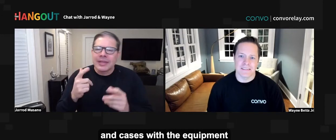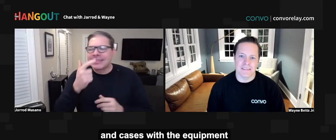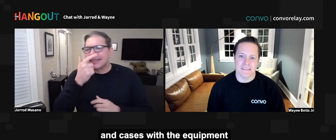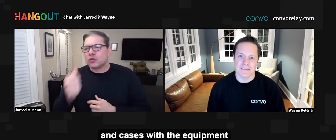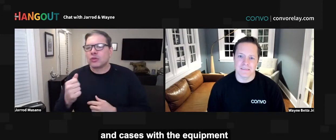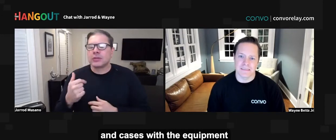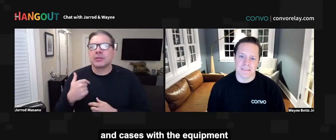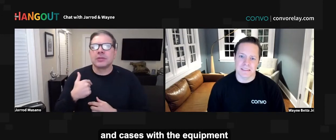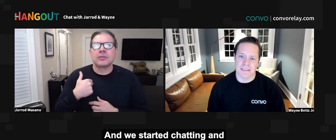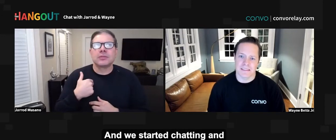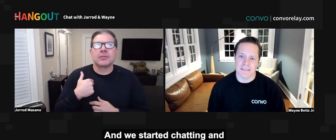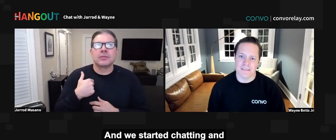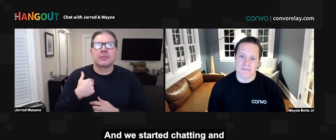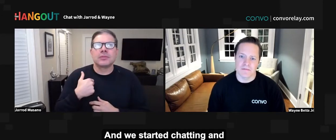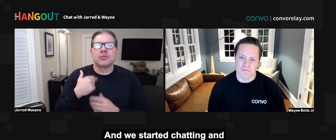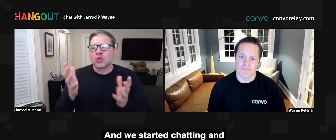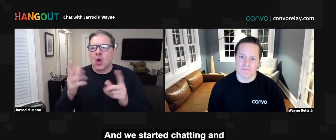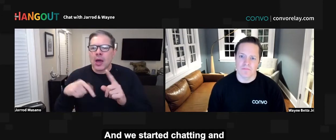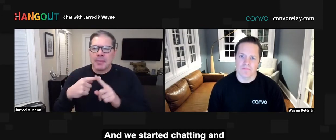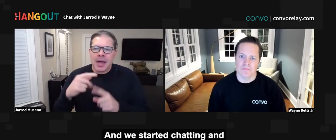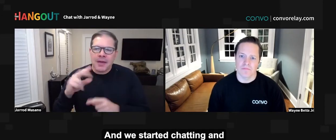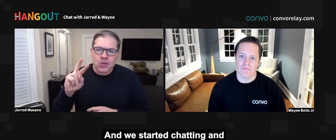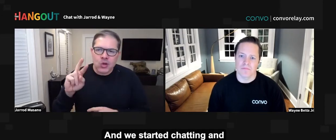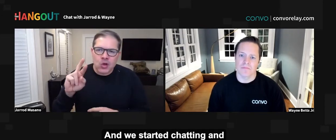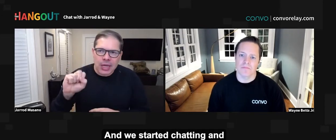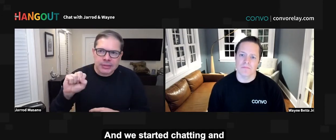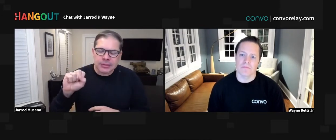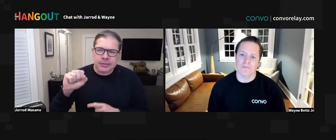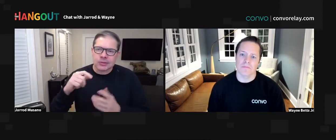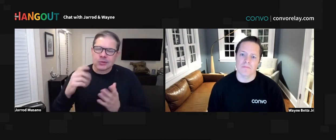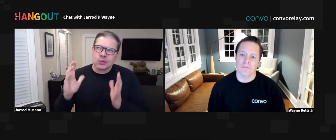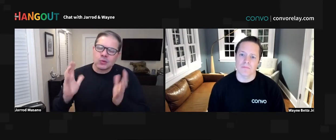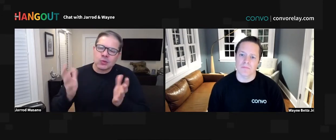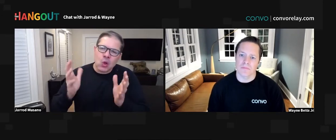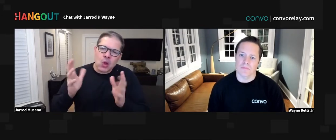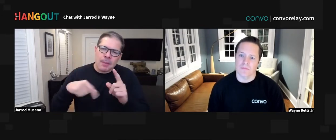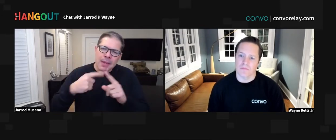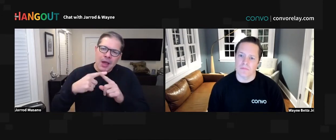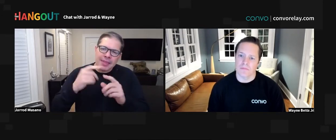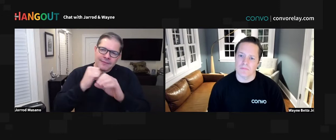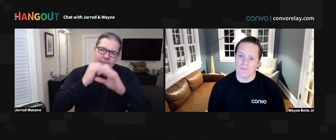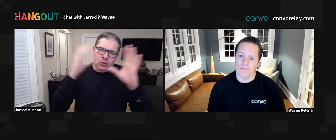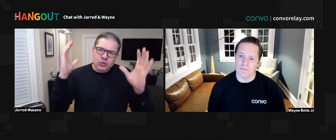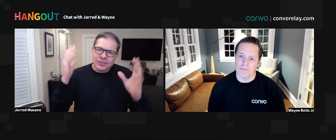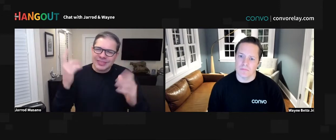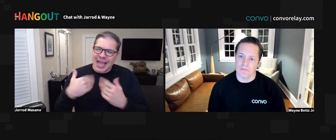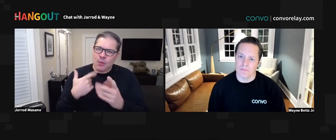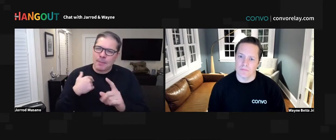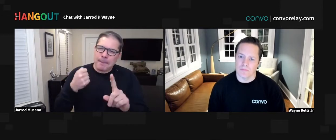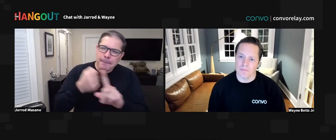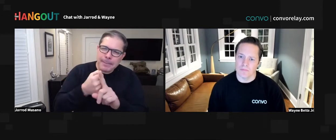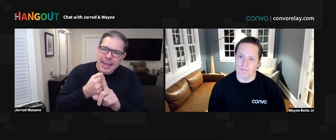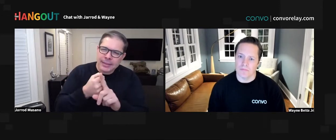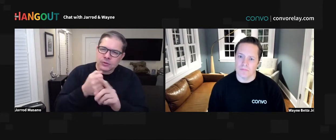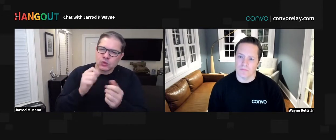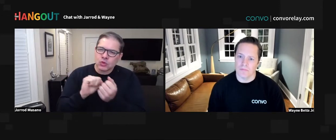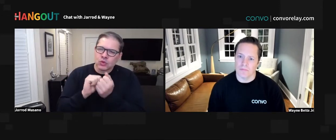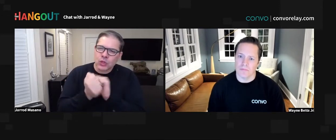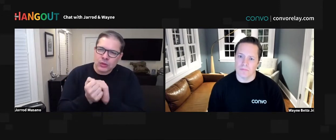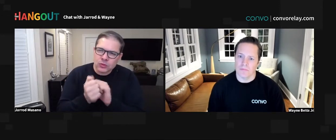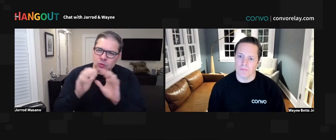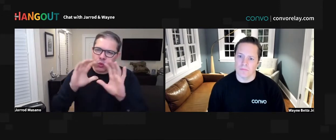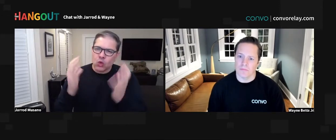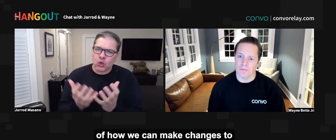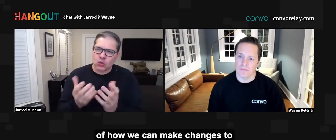the equipment and started filming, and we started chatting. And it was really interesting. We spoke about VRS. We spoke about